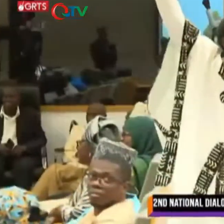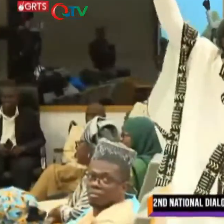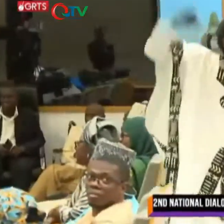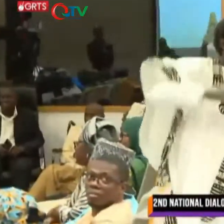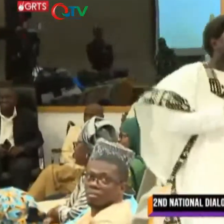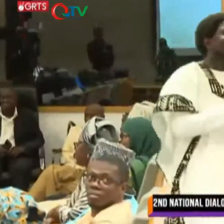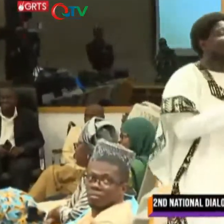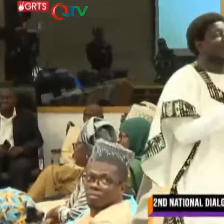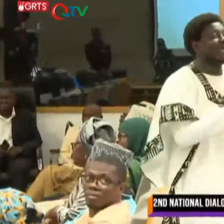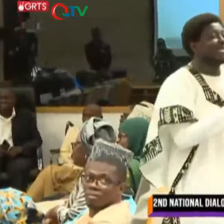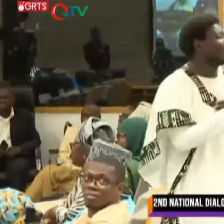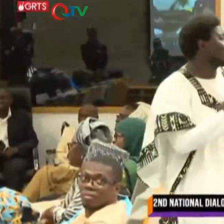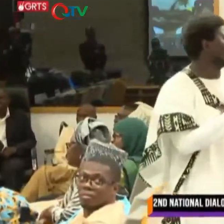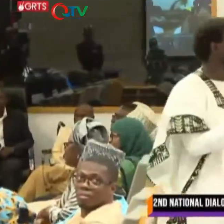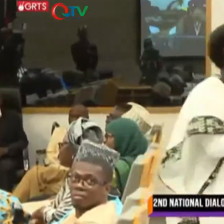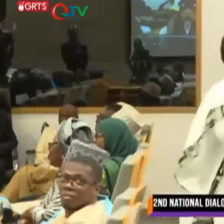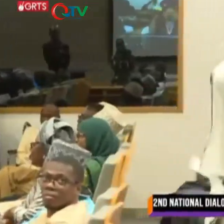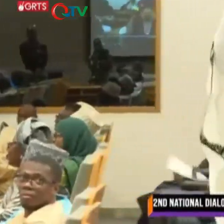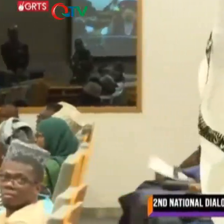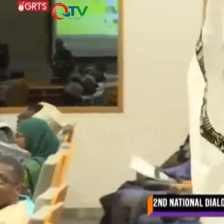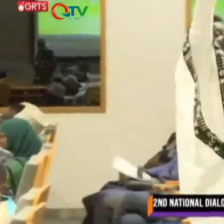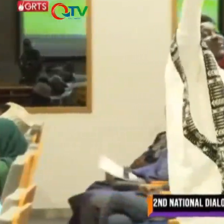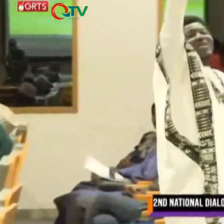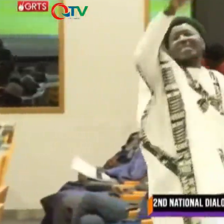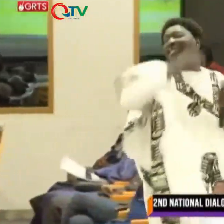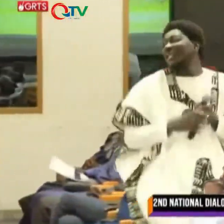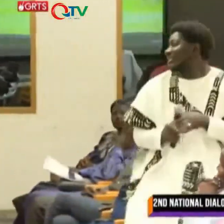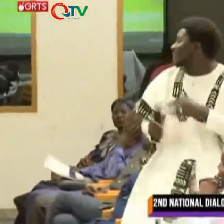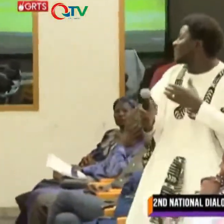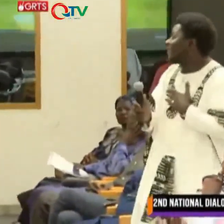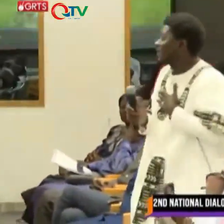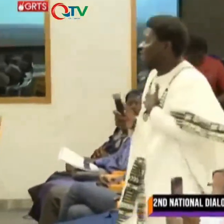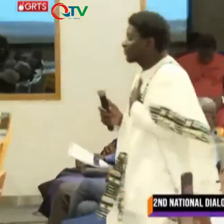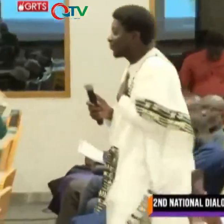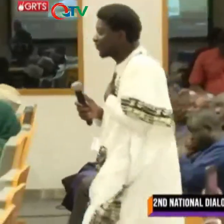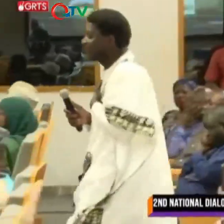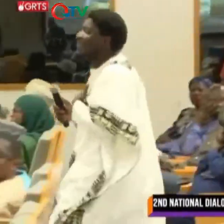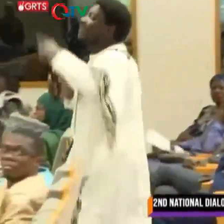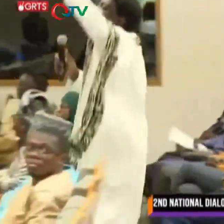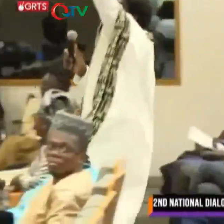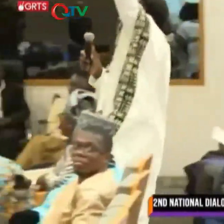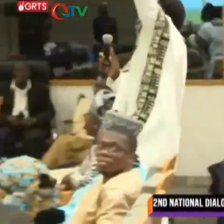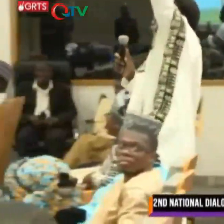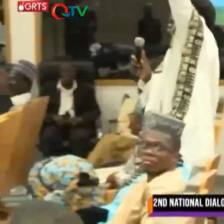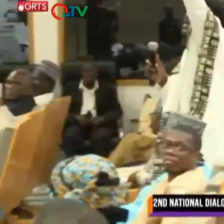nku afunye Mandinko nku afunye Mandinko